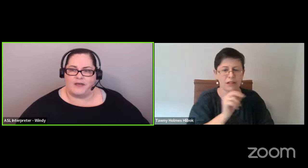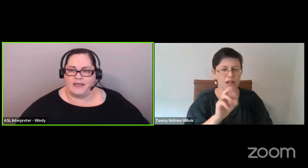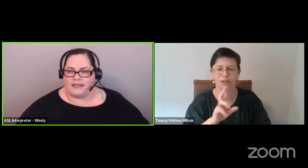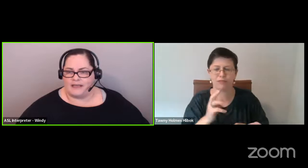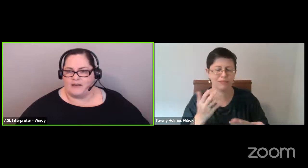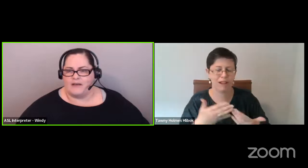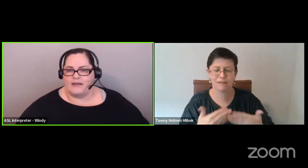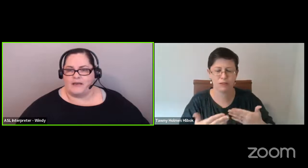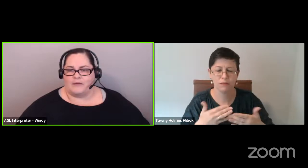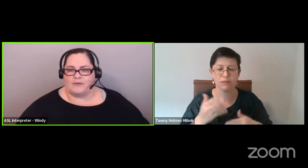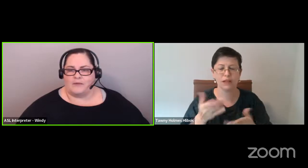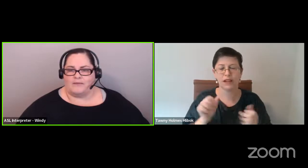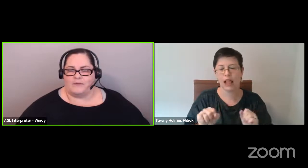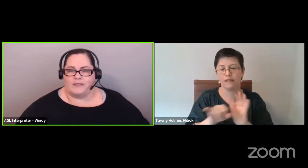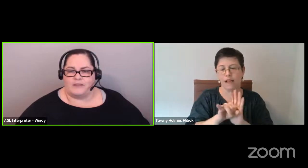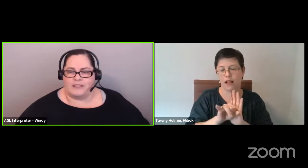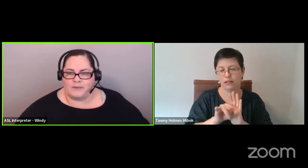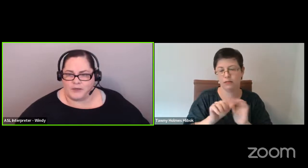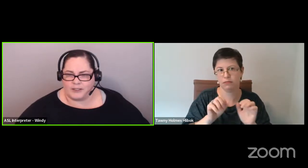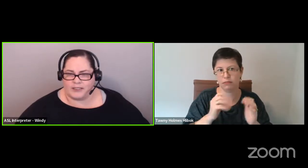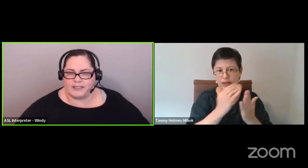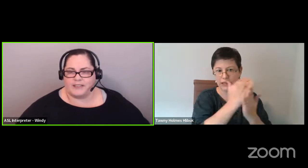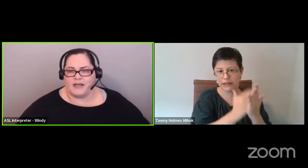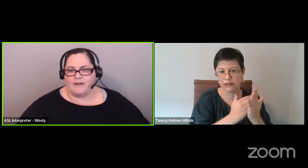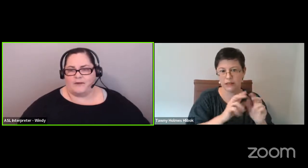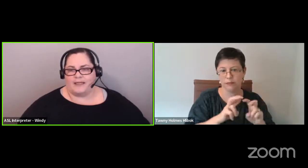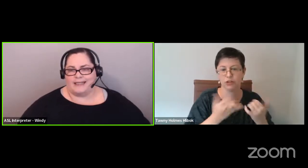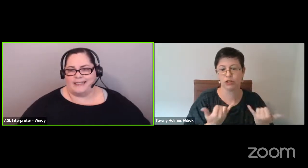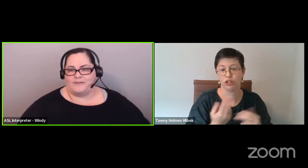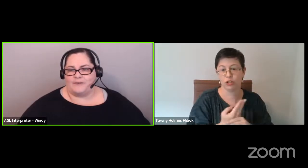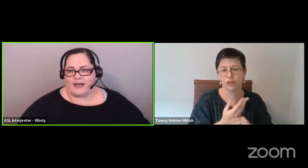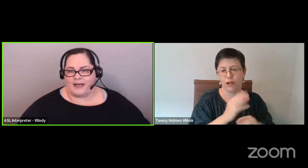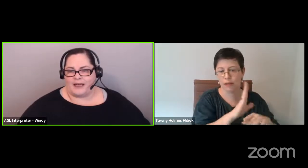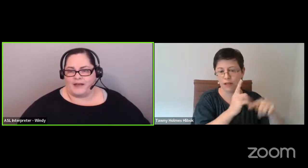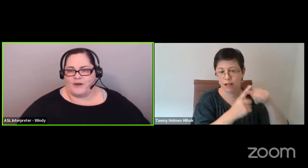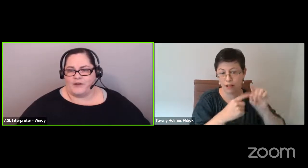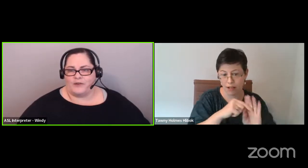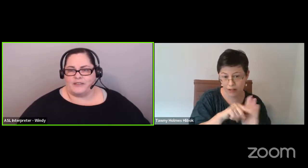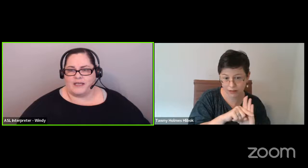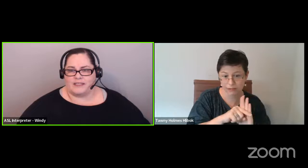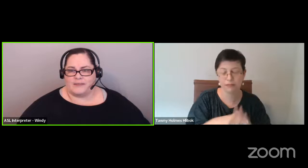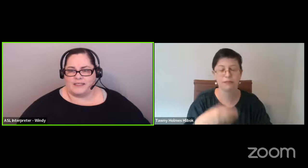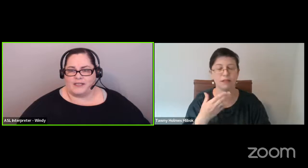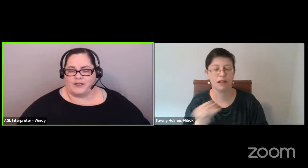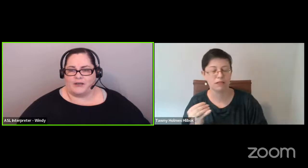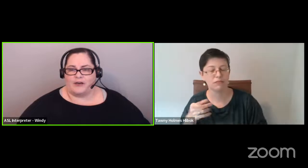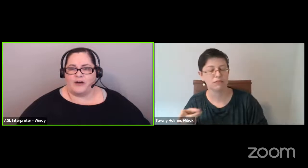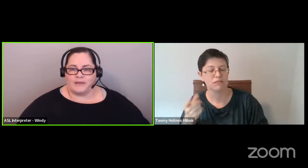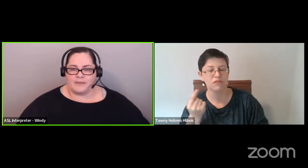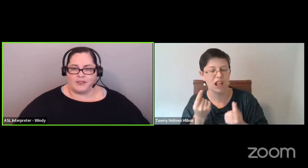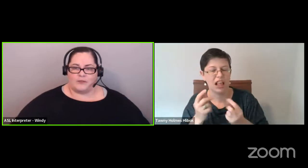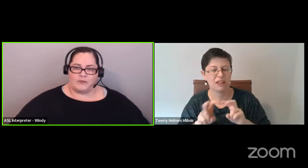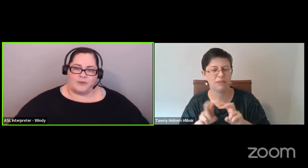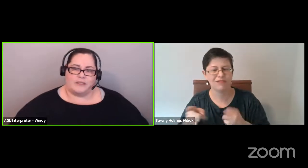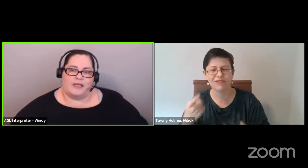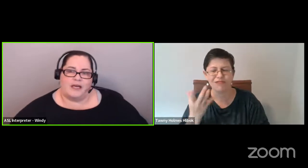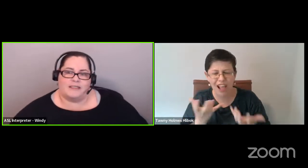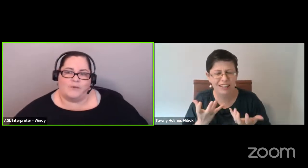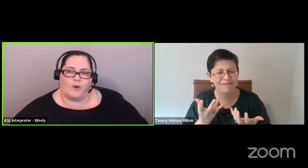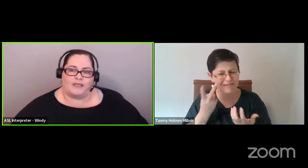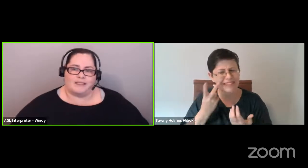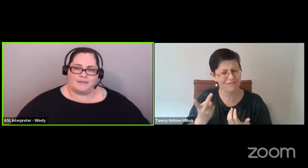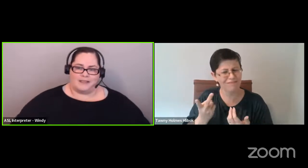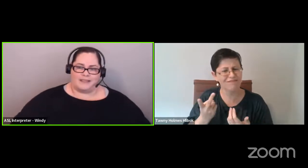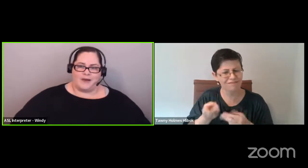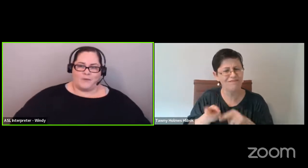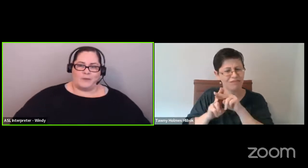resources or funding, if those need to be purchased. If we can identify the assessments that are currently being used, the pros and cons,